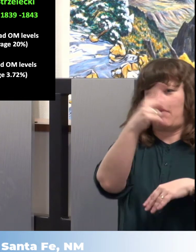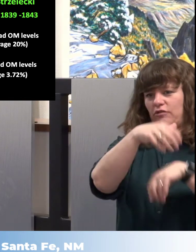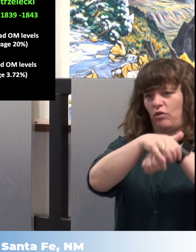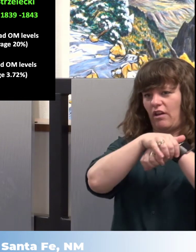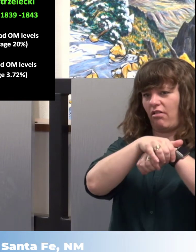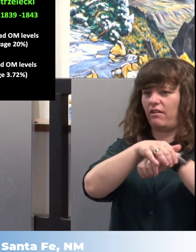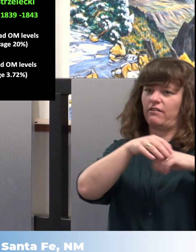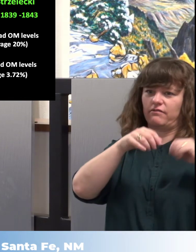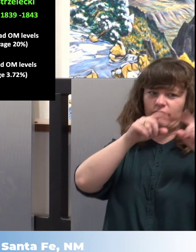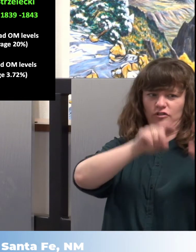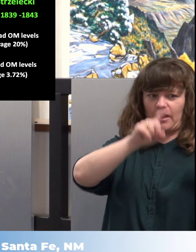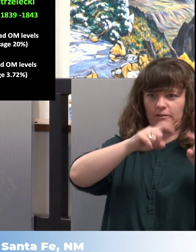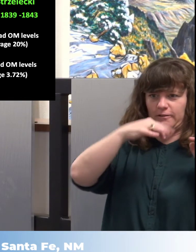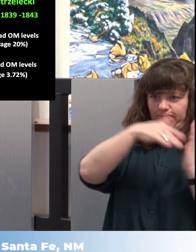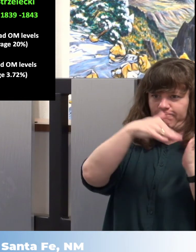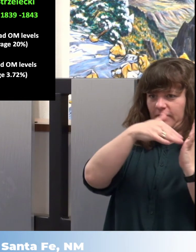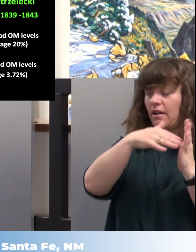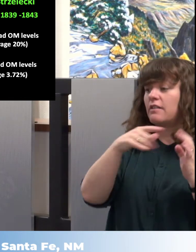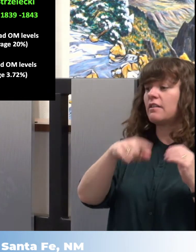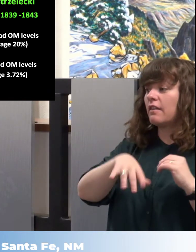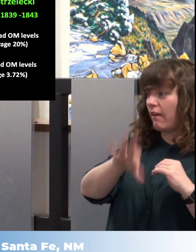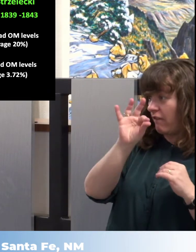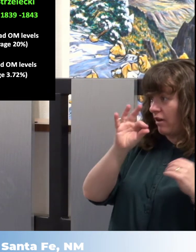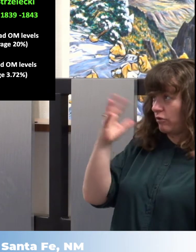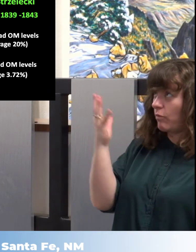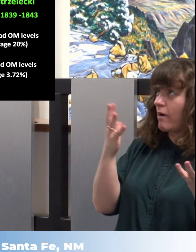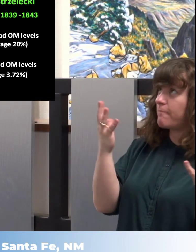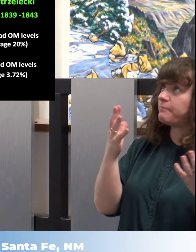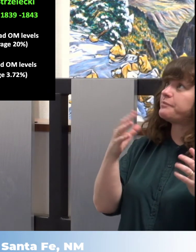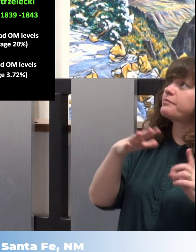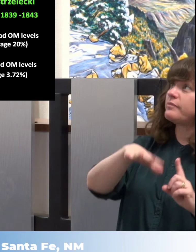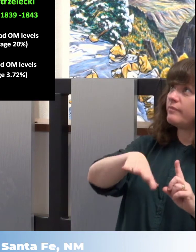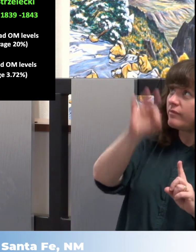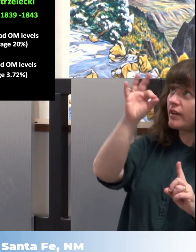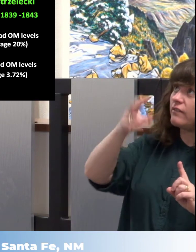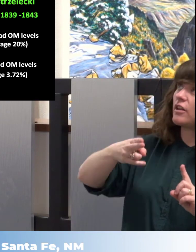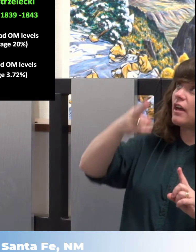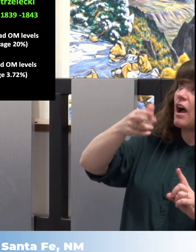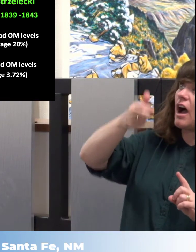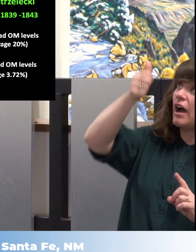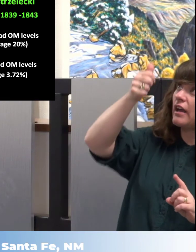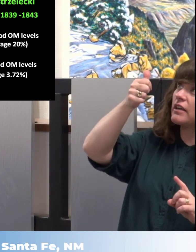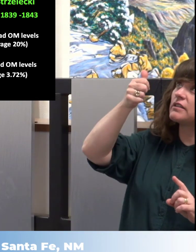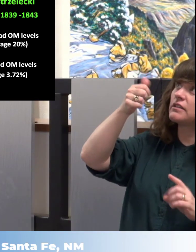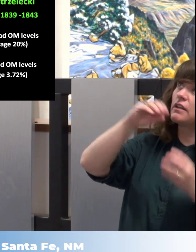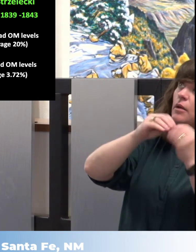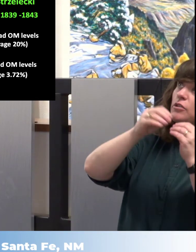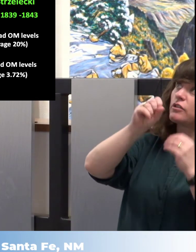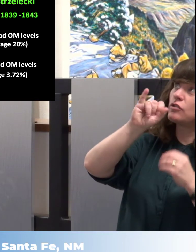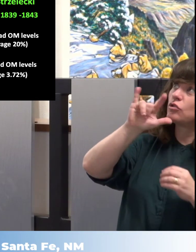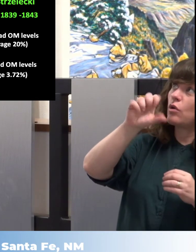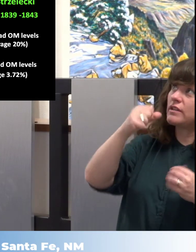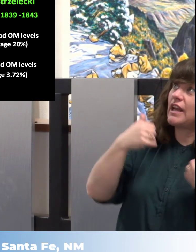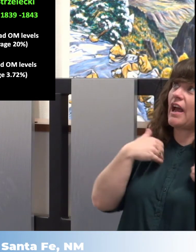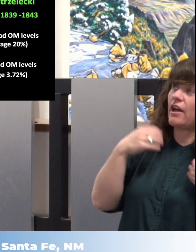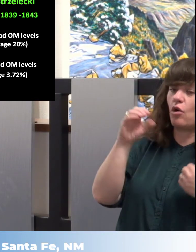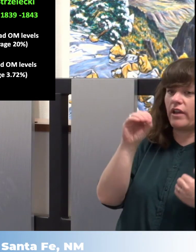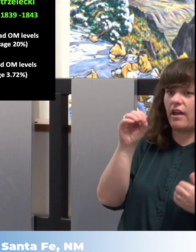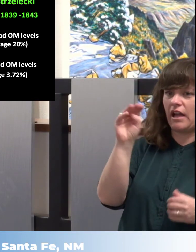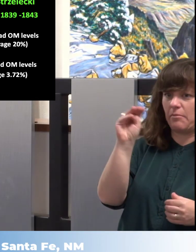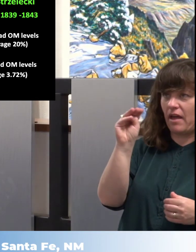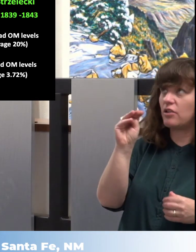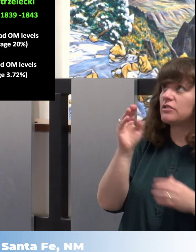and got them analysed. So what they found was that the highest ranking soils actually had organic matter levels between 11 and